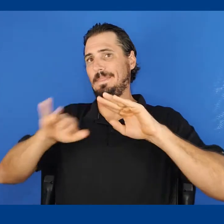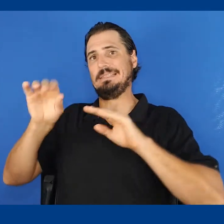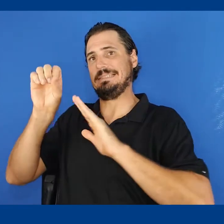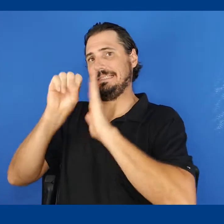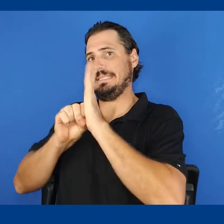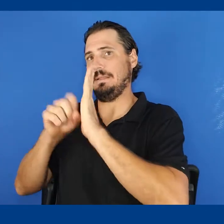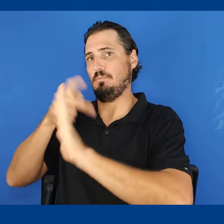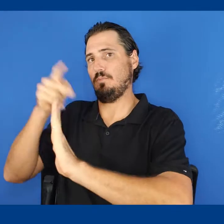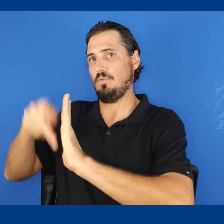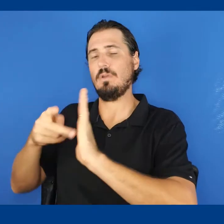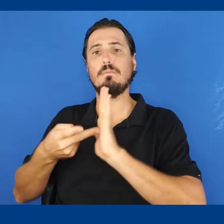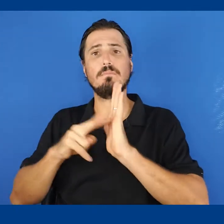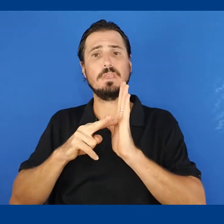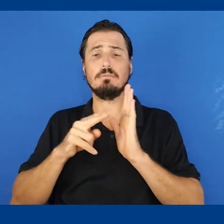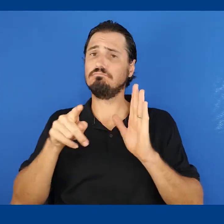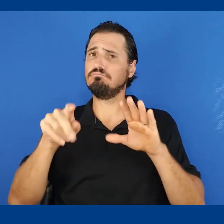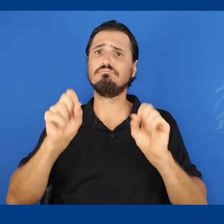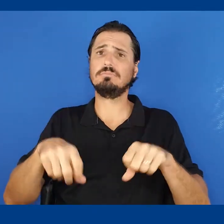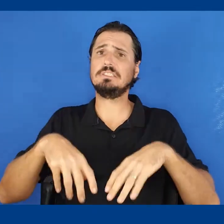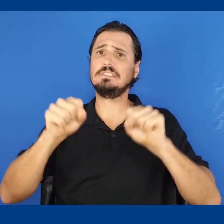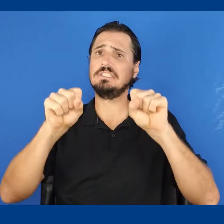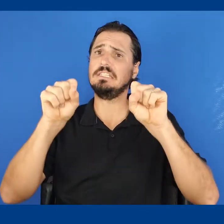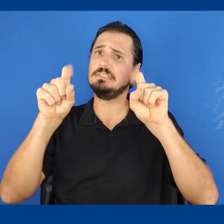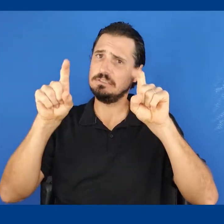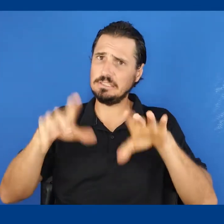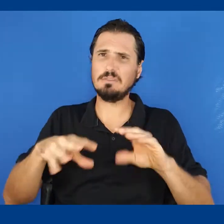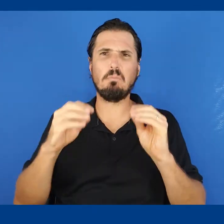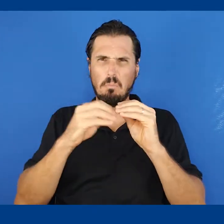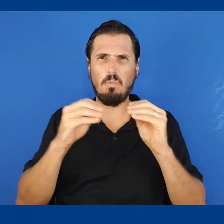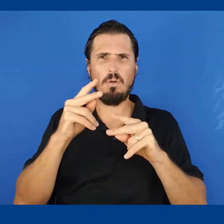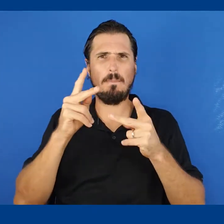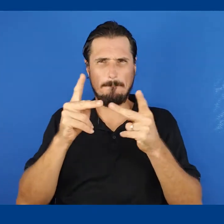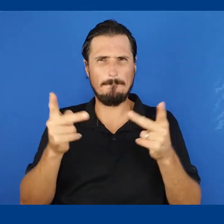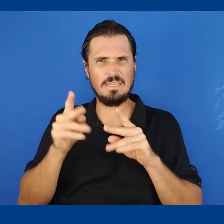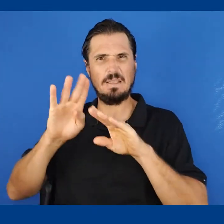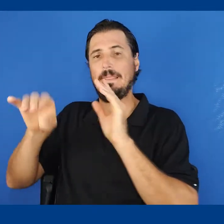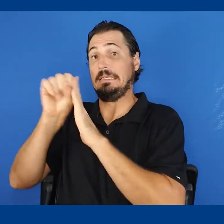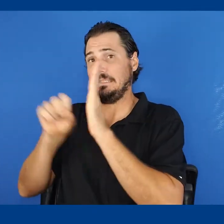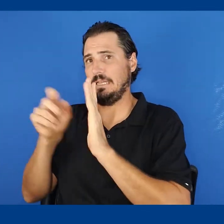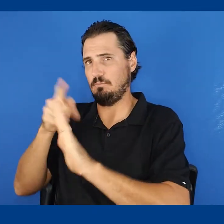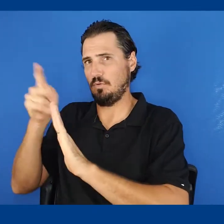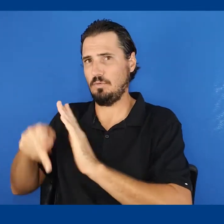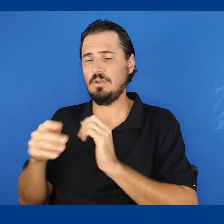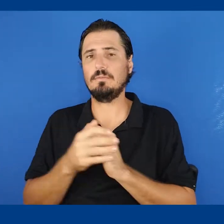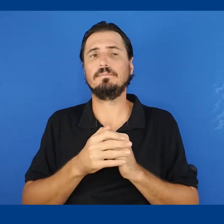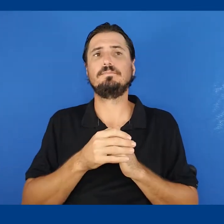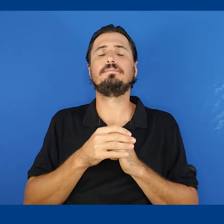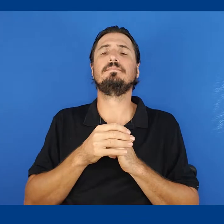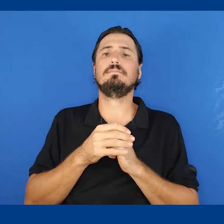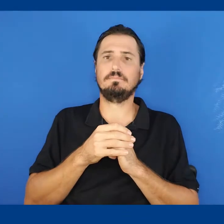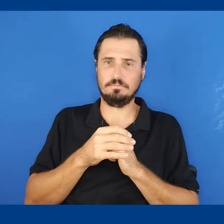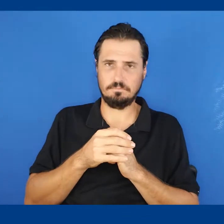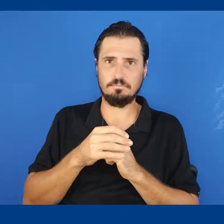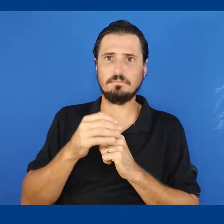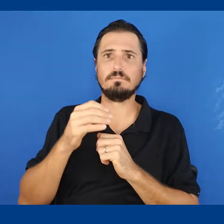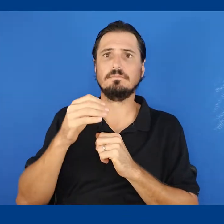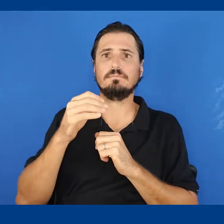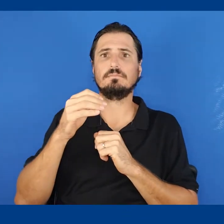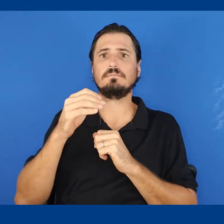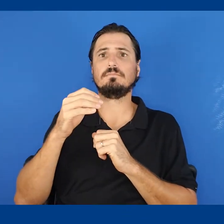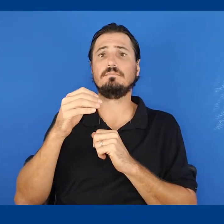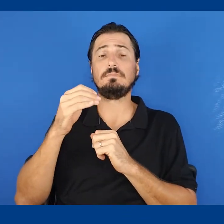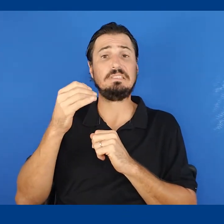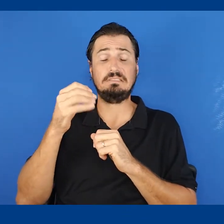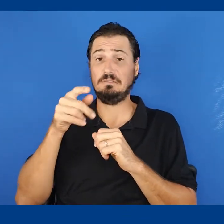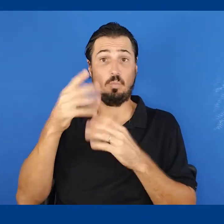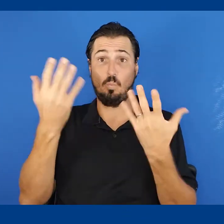opportunities for testing. The approved COVID-19 test can be any diagnostic test with emergency use authorization from the U.S.